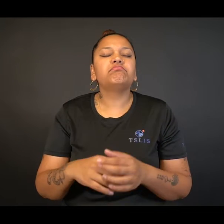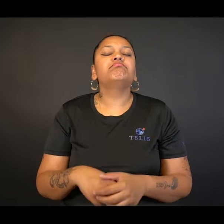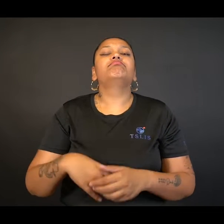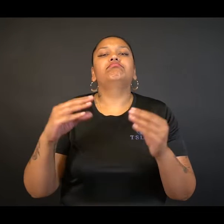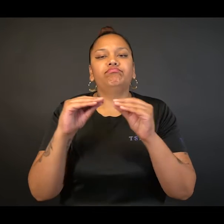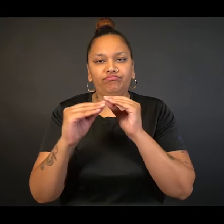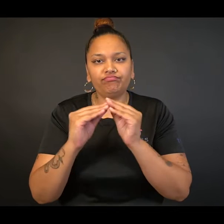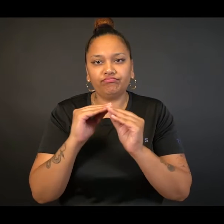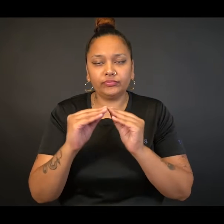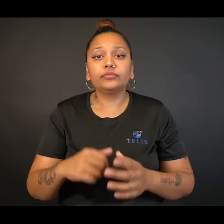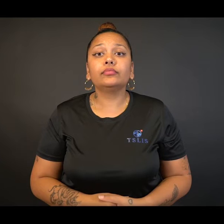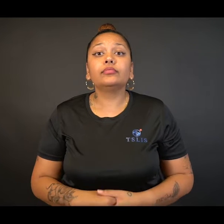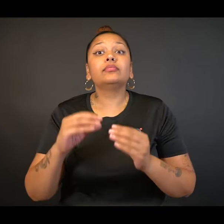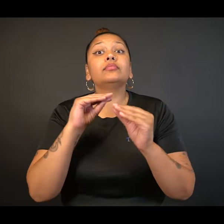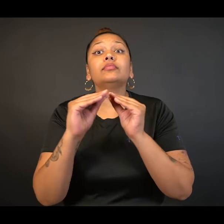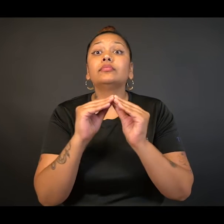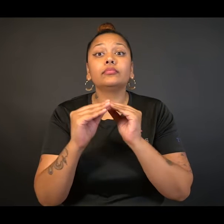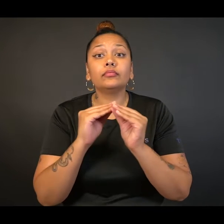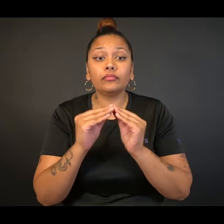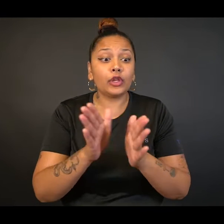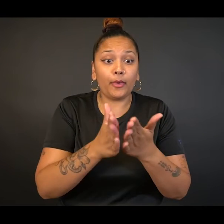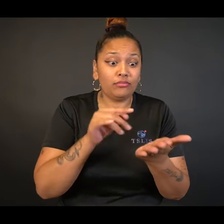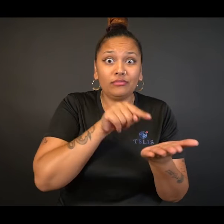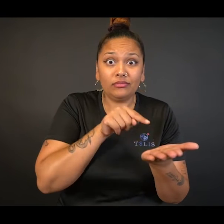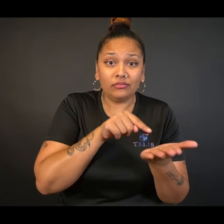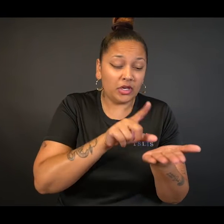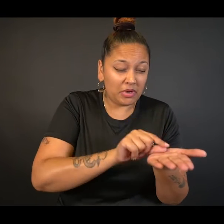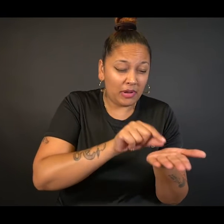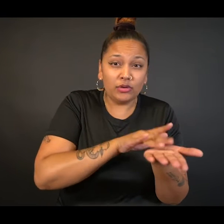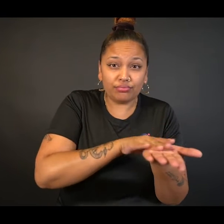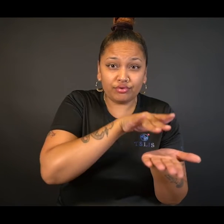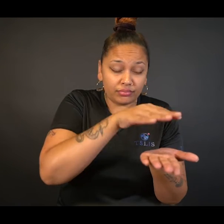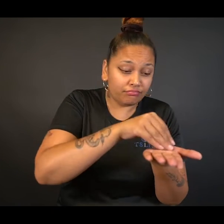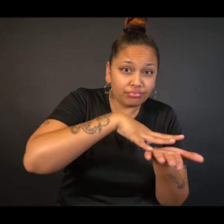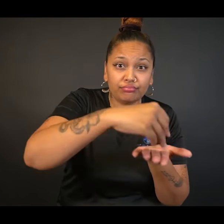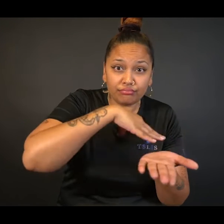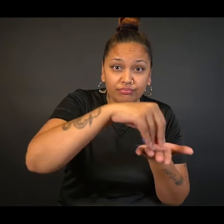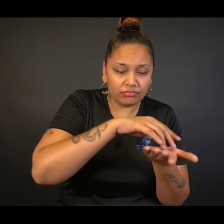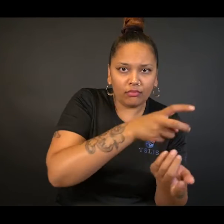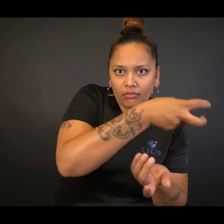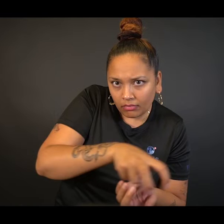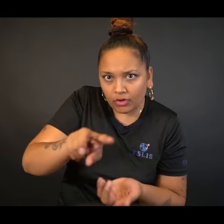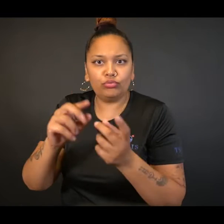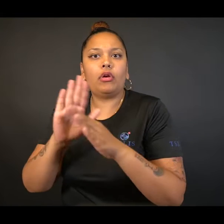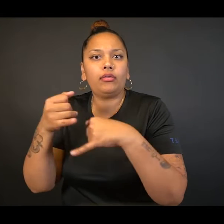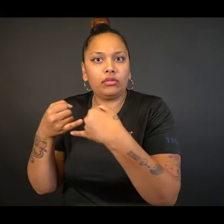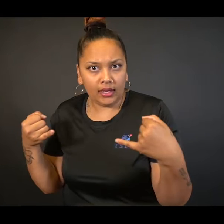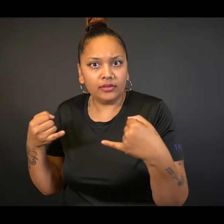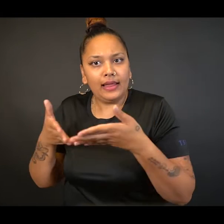Remediation methods like scanning a print book and converting it into a digital format allow people with